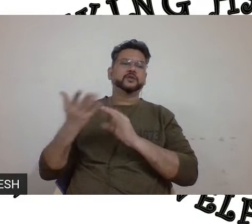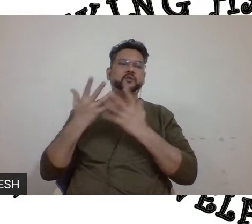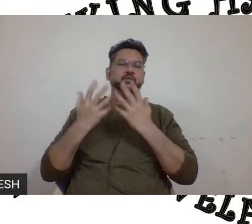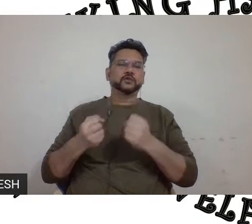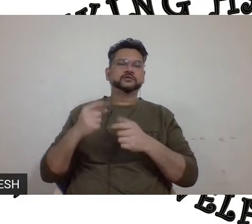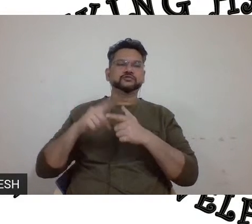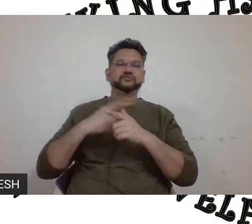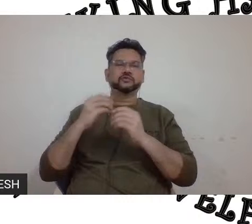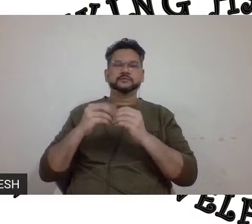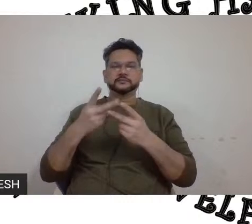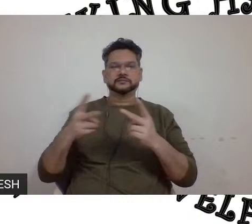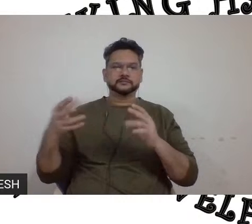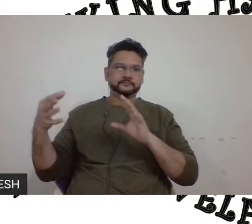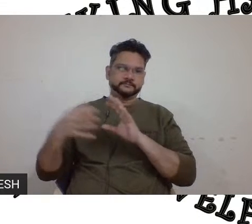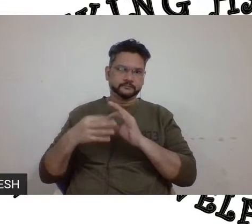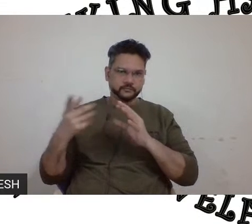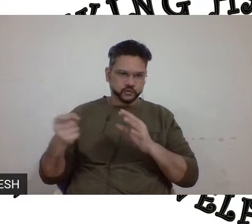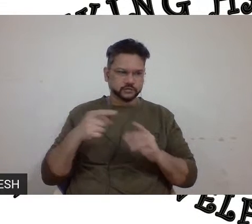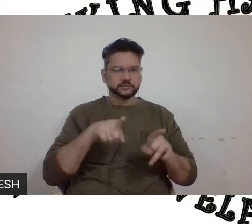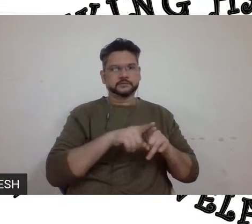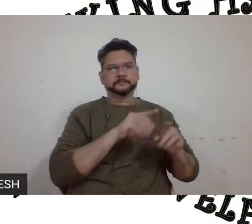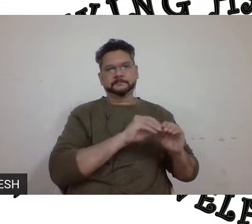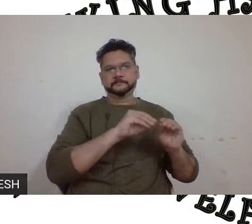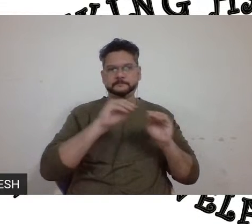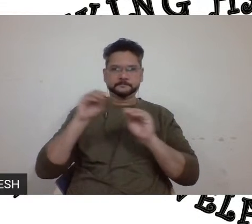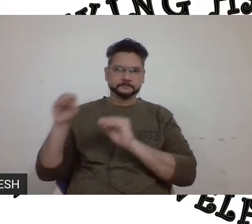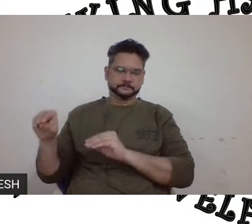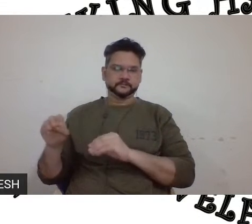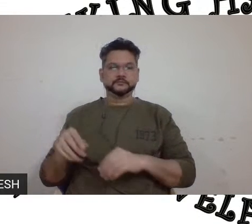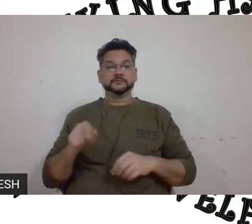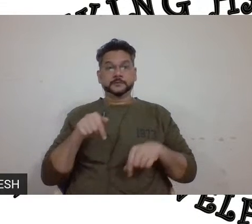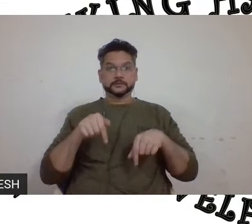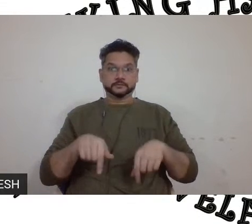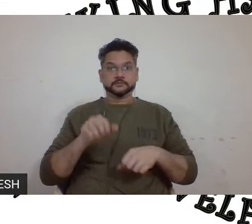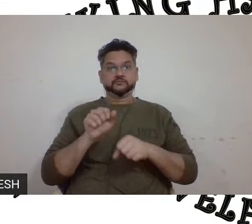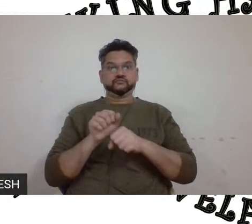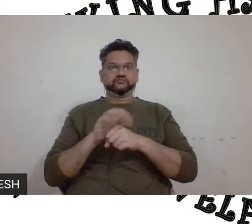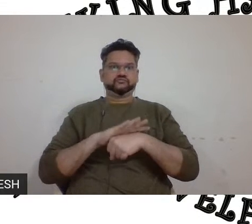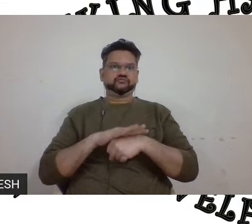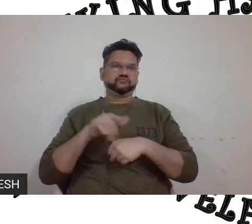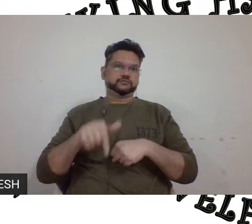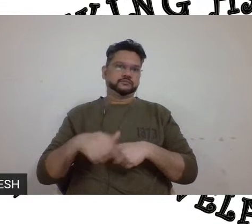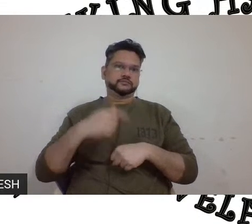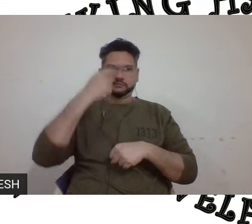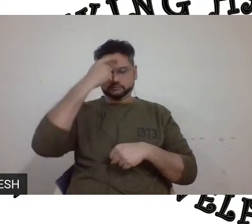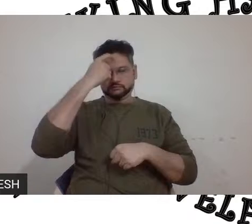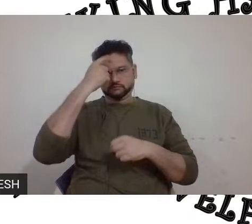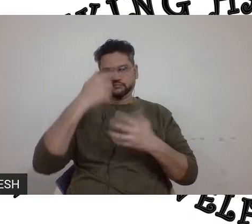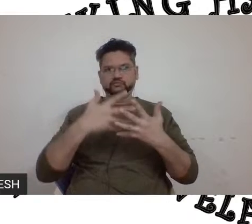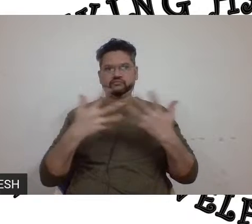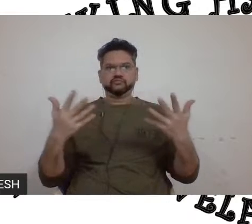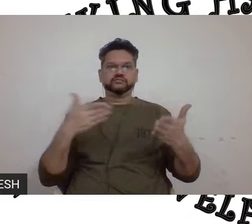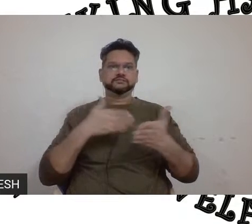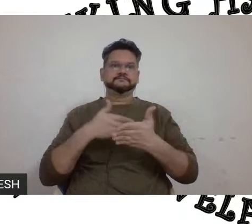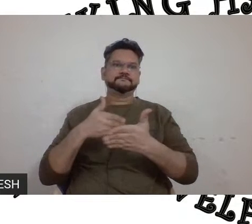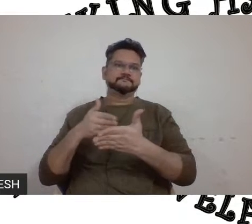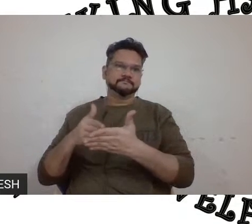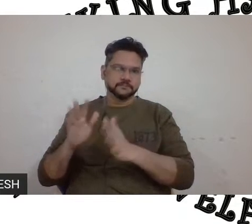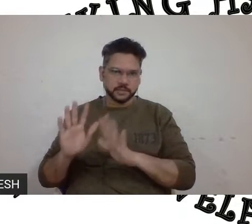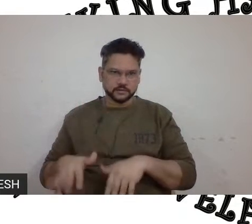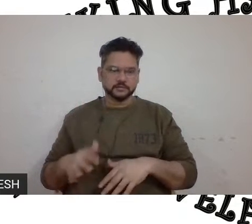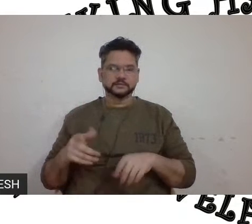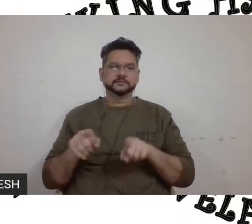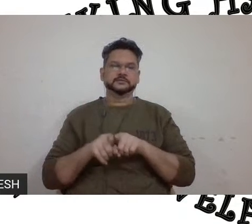the COVID has come in between, and there has been a lot of challenges which has come across, where we have seen the classroom trainings